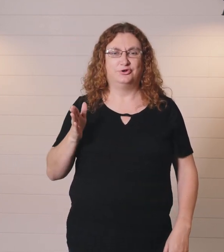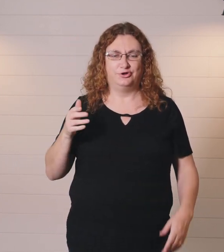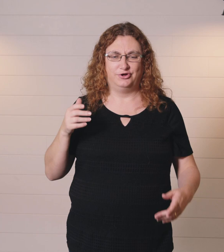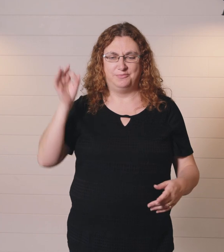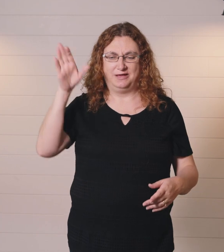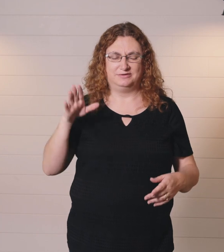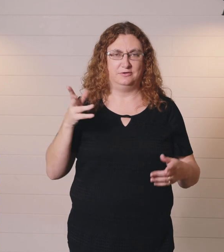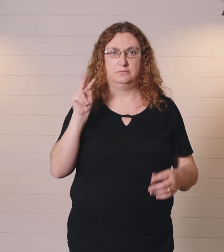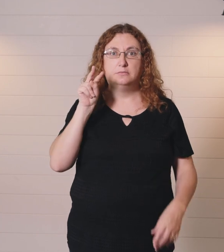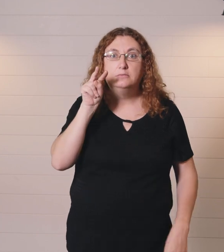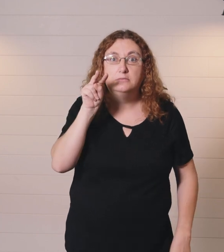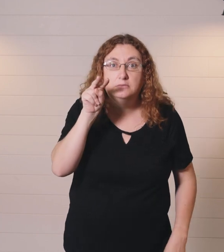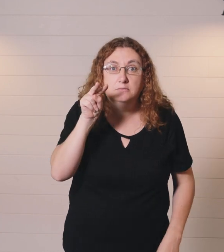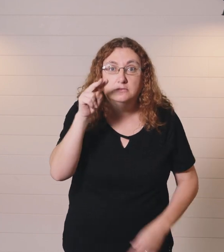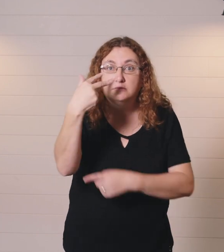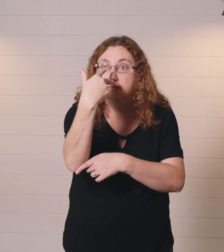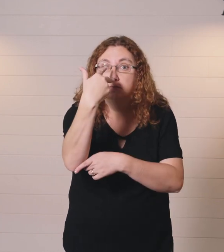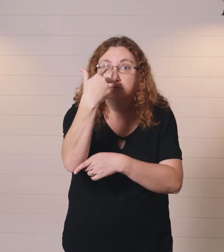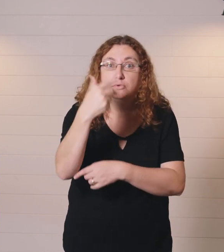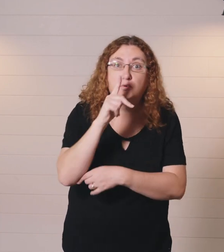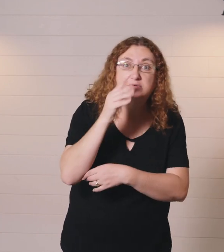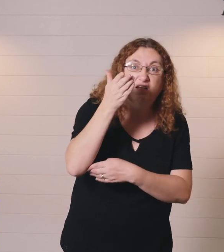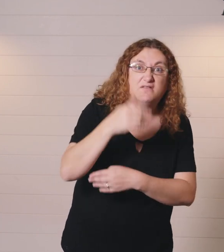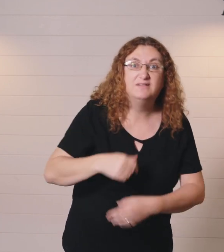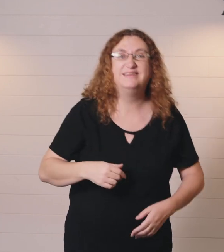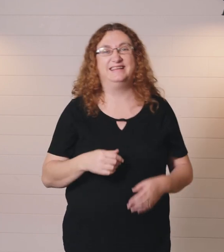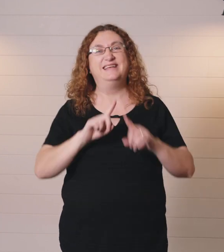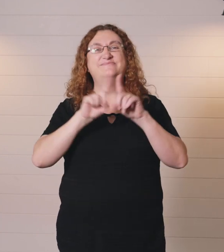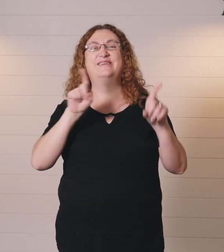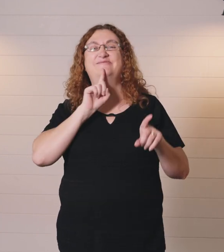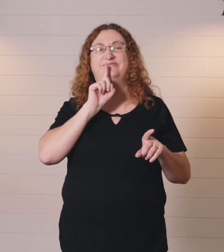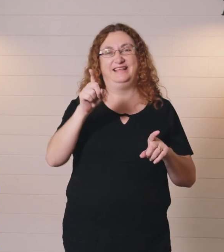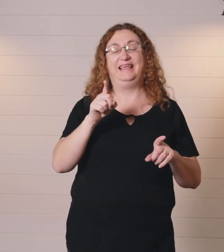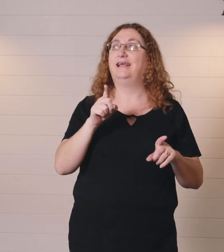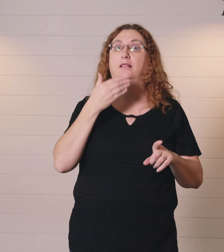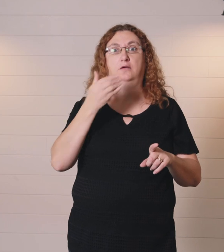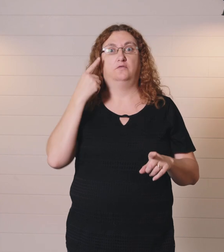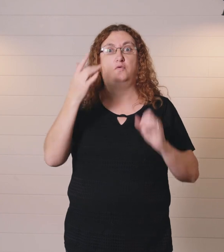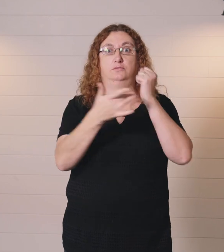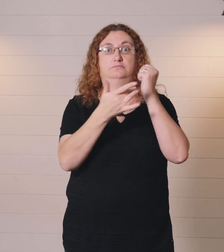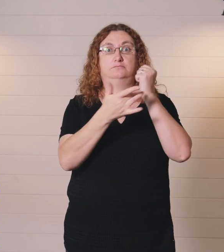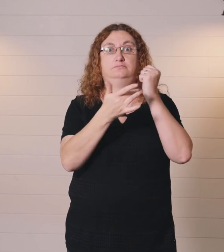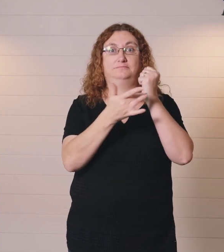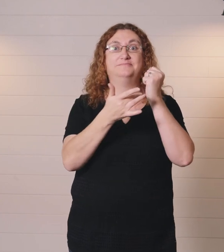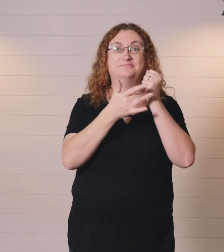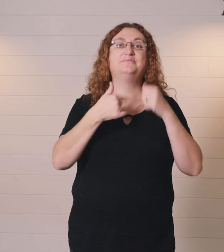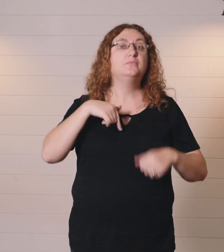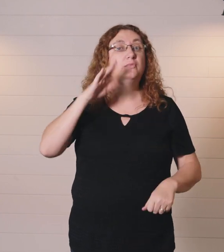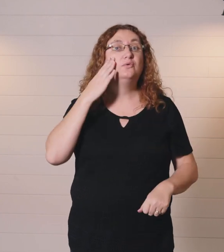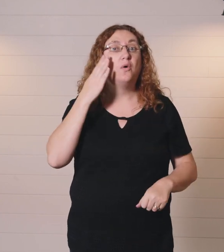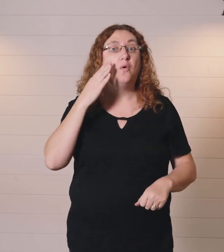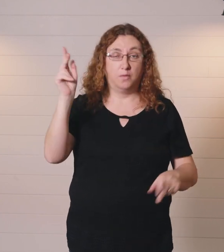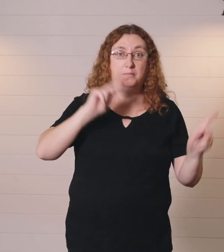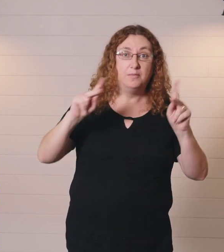into a camera and wondering, is there anybody on the other end of this thing? But we are really grateful for the technology, and actually we do know